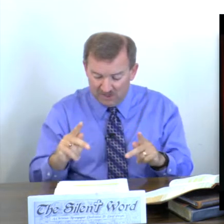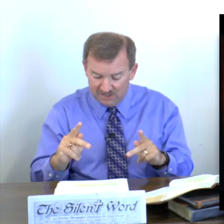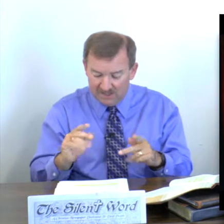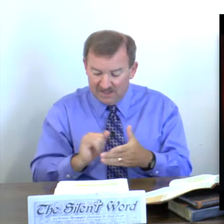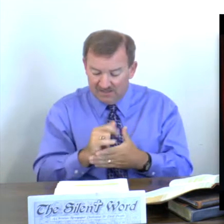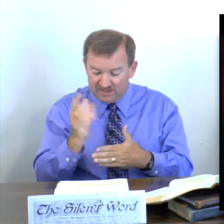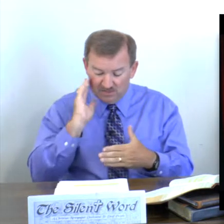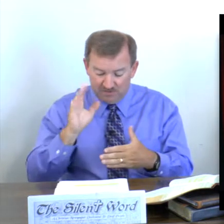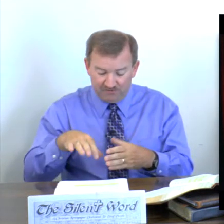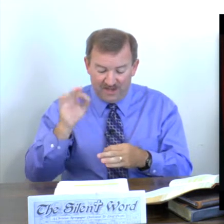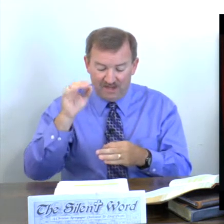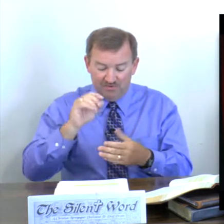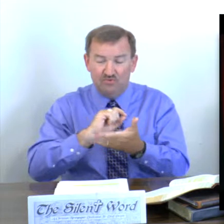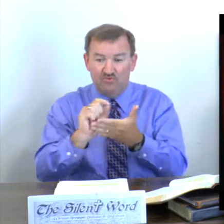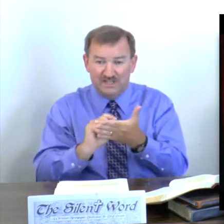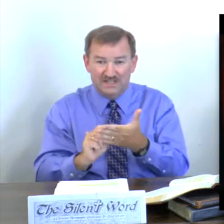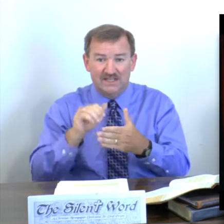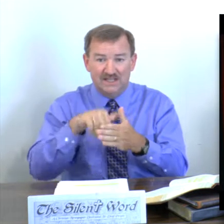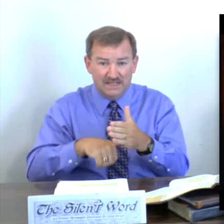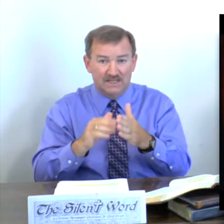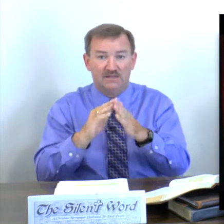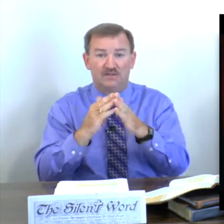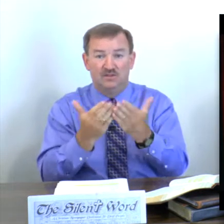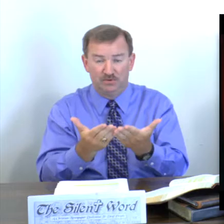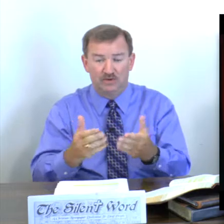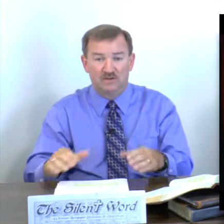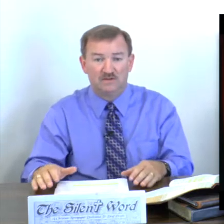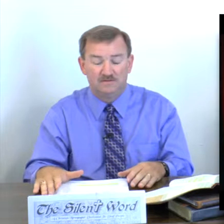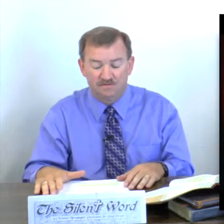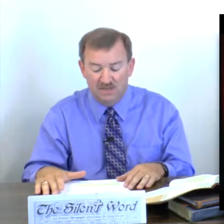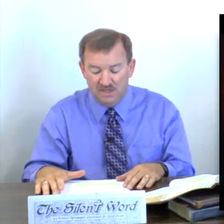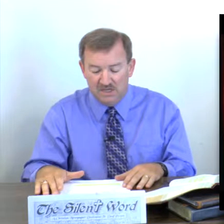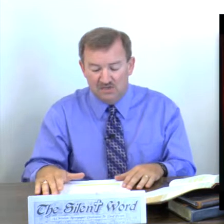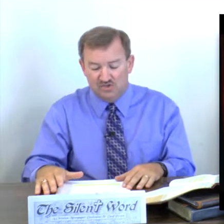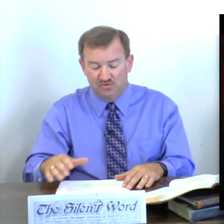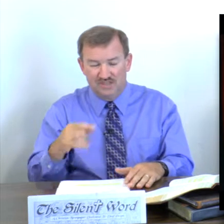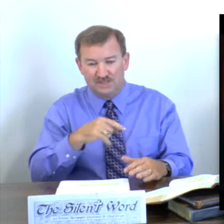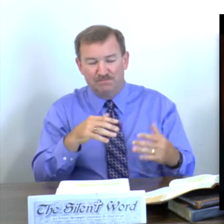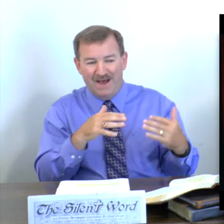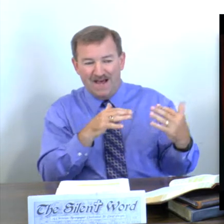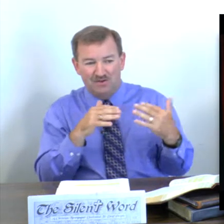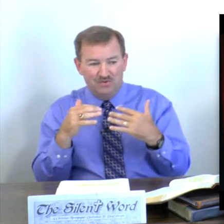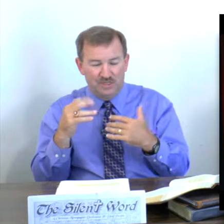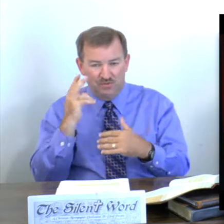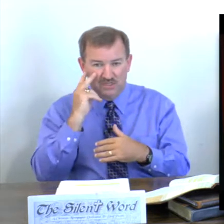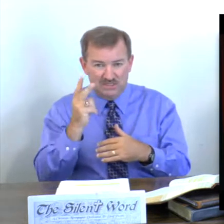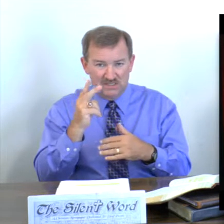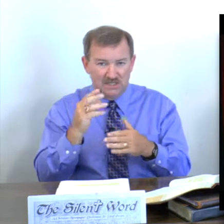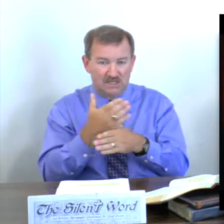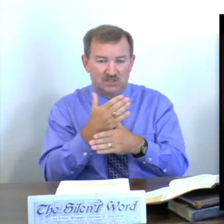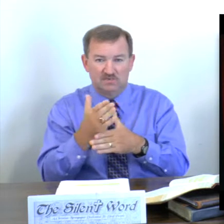every one that shall be found written in the book." So this battle that we see is